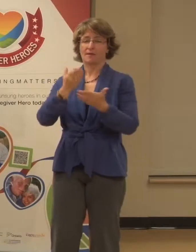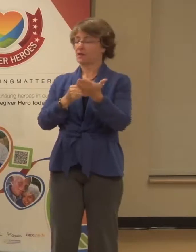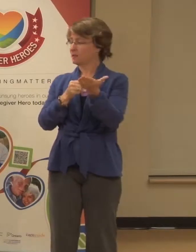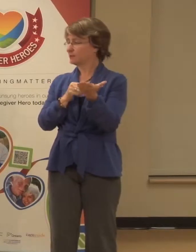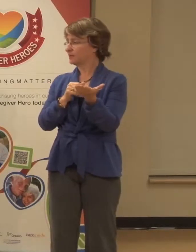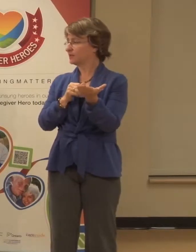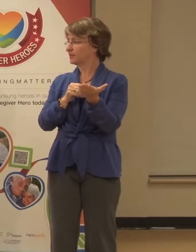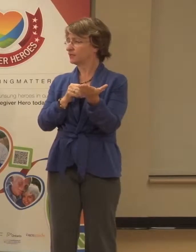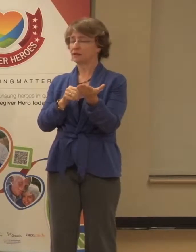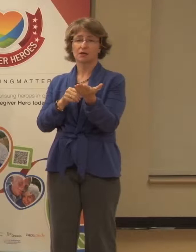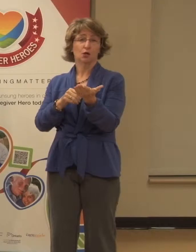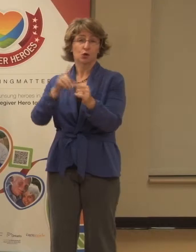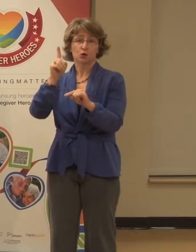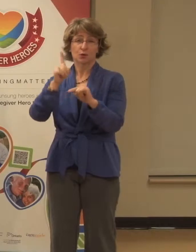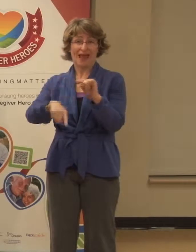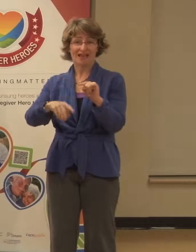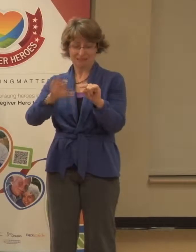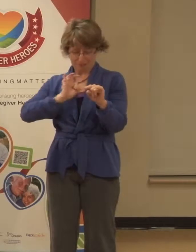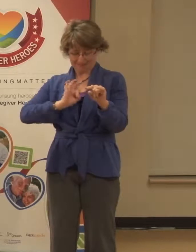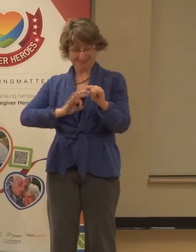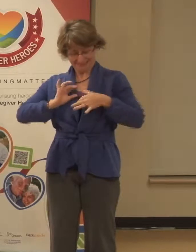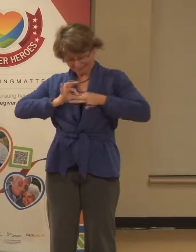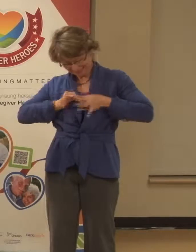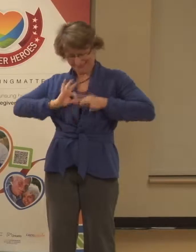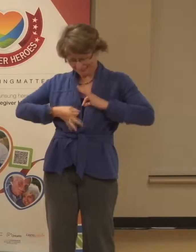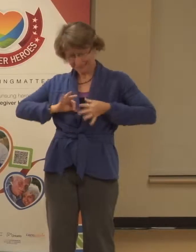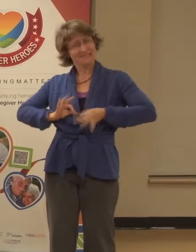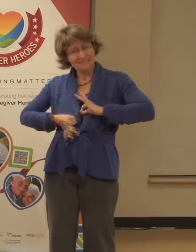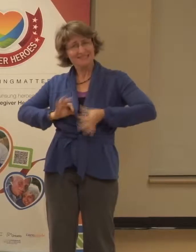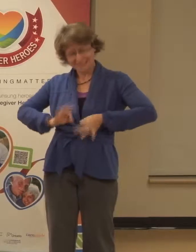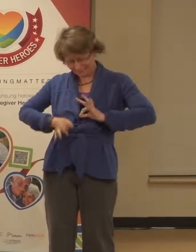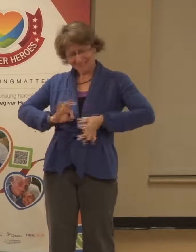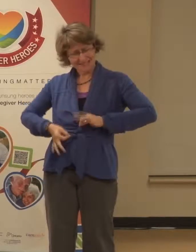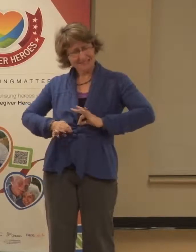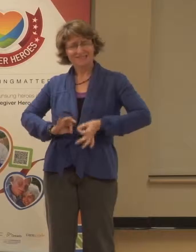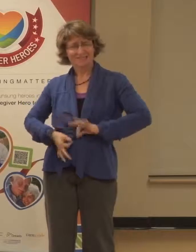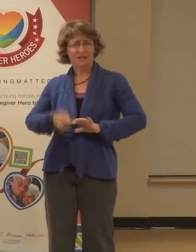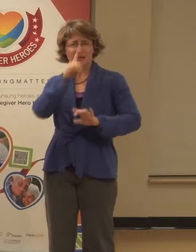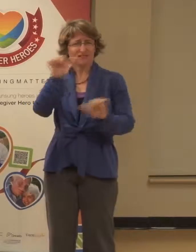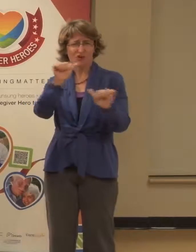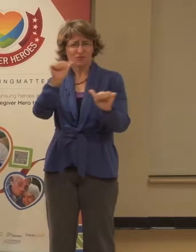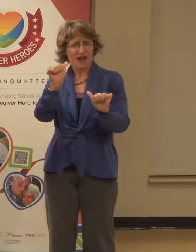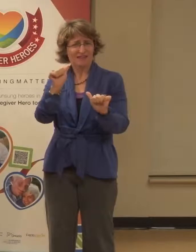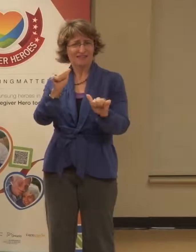to, you're not able to do your buttons, undo your buttons because you have